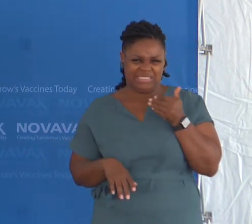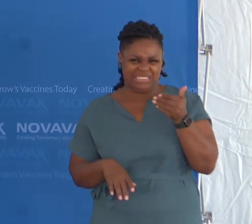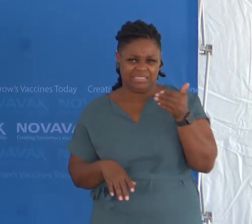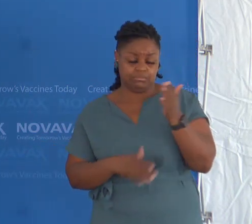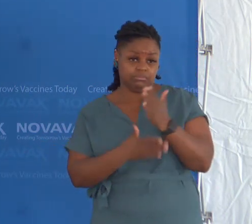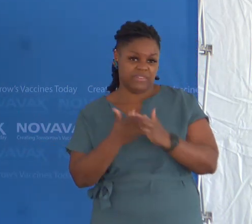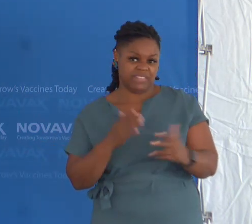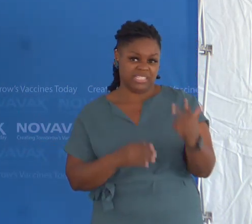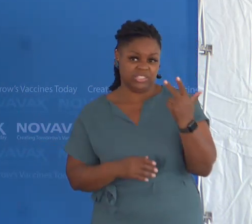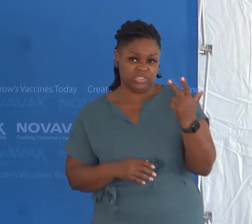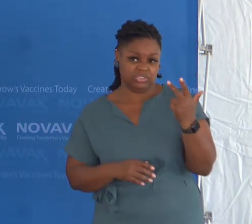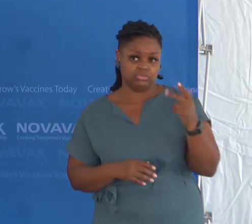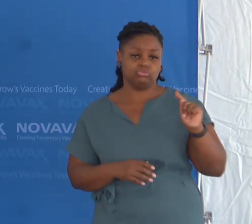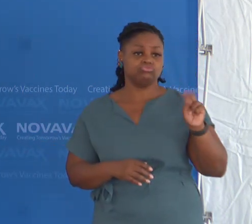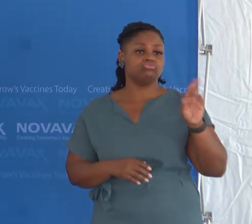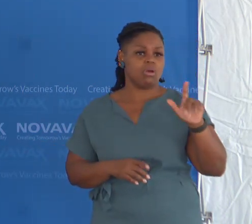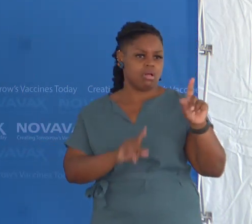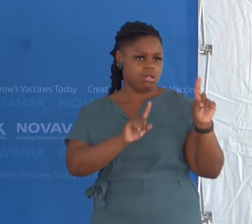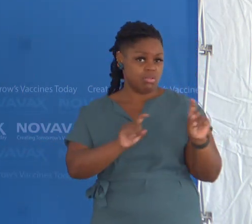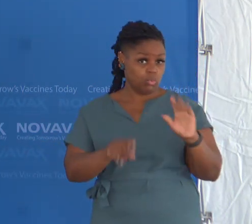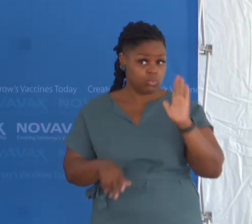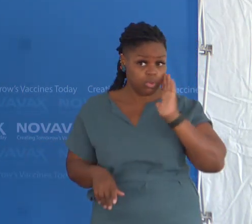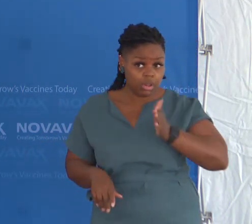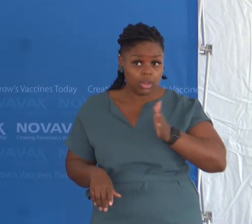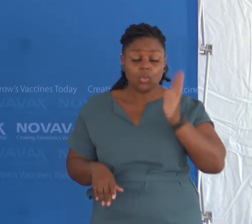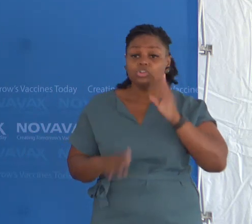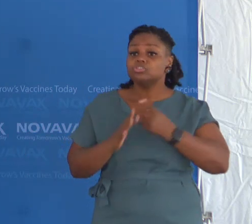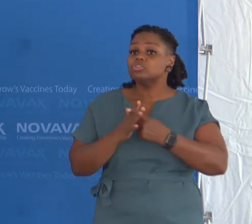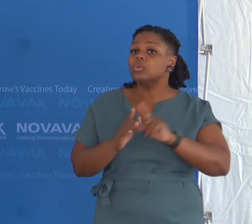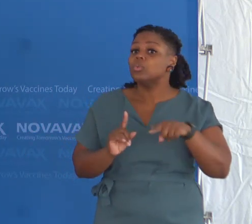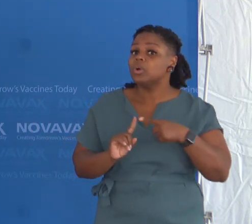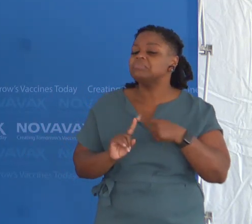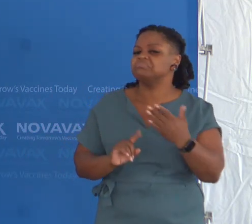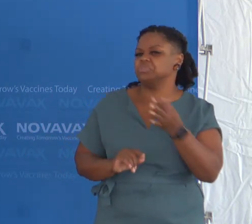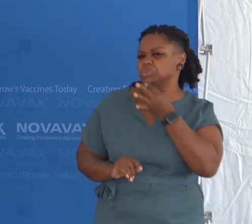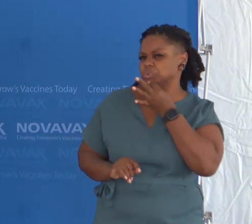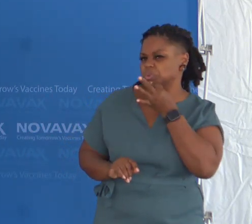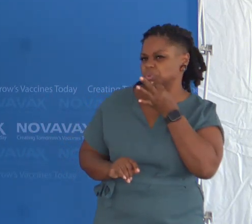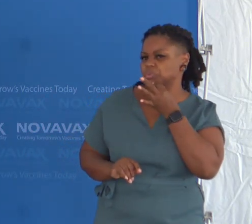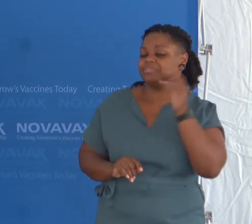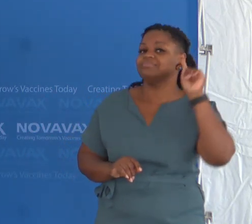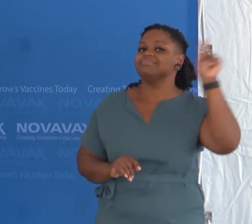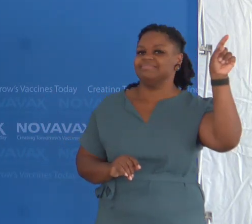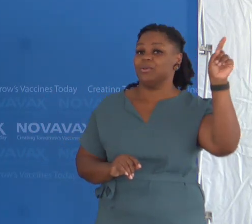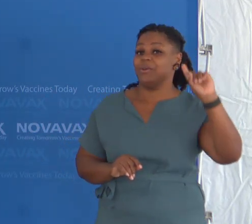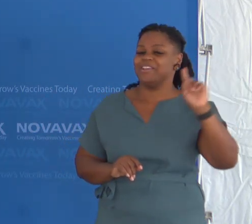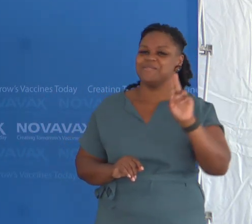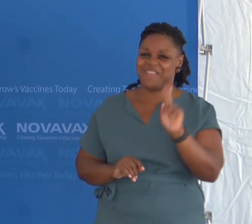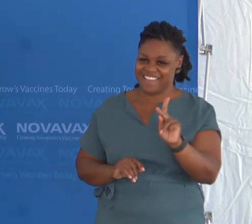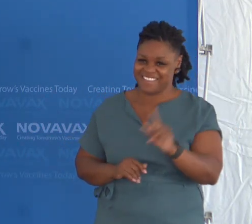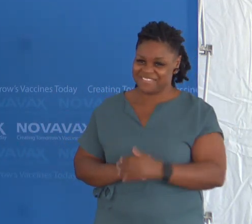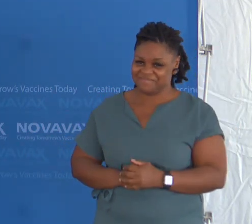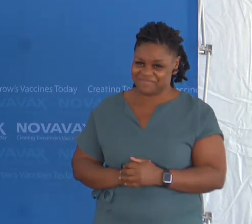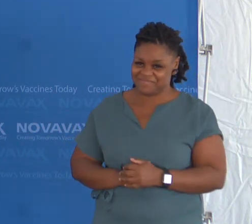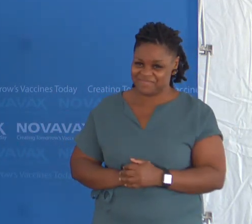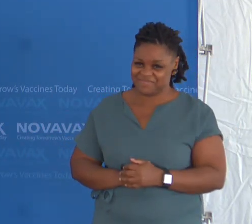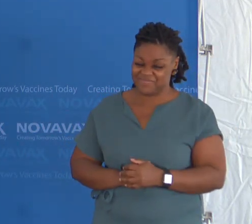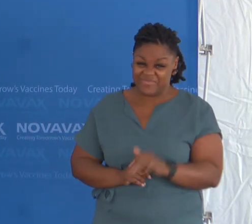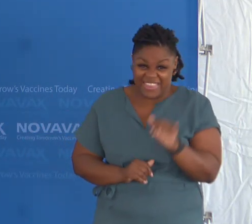including a trial that's starting imminently in the UK. Excuse me. A trial that's going to be